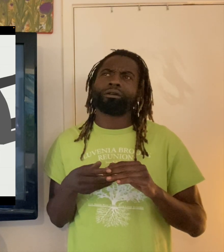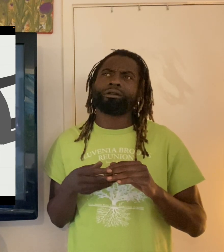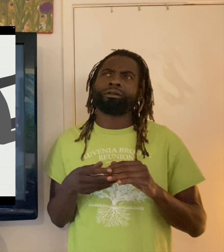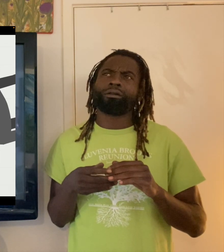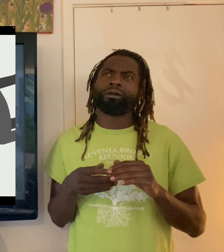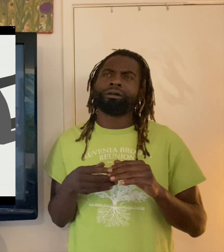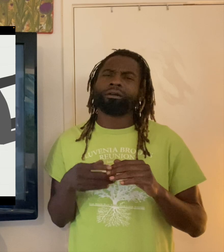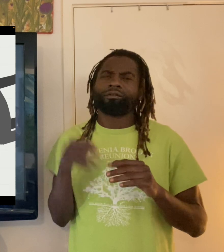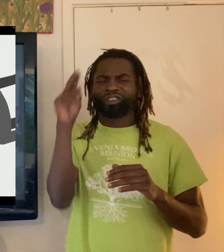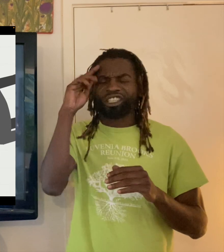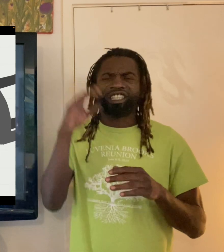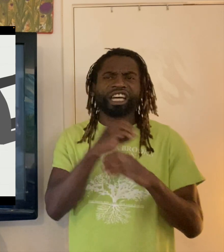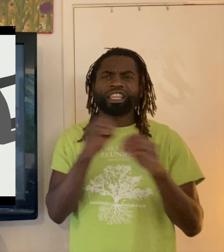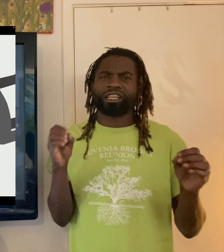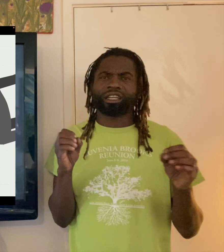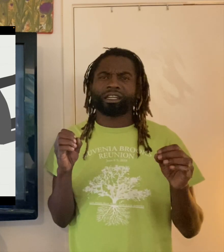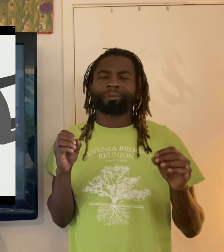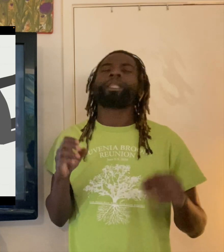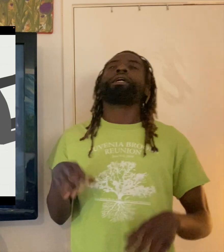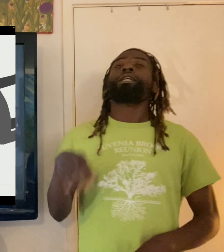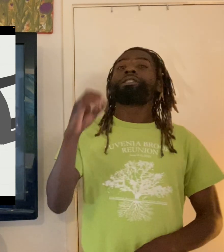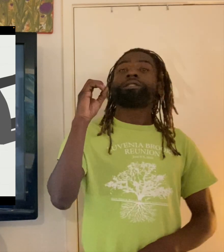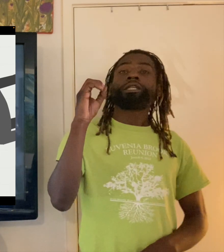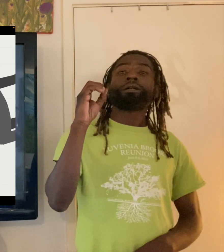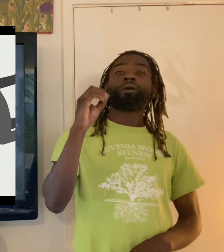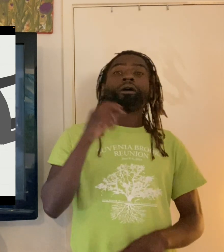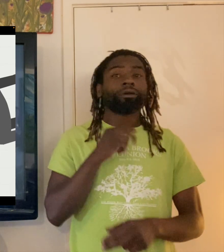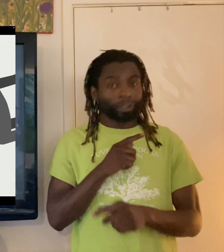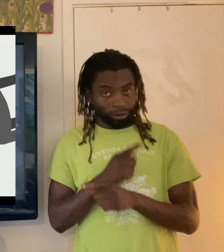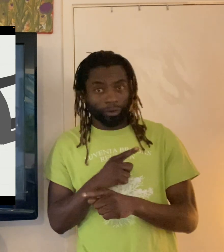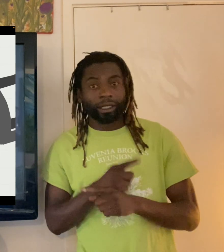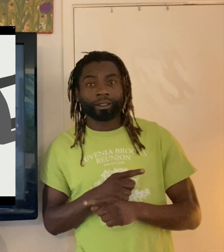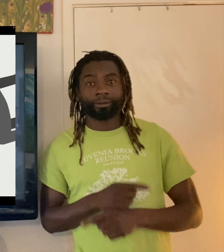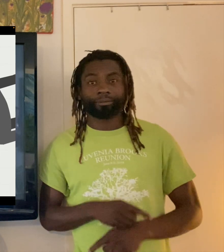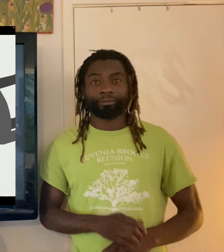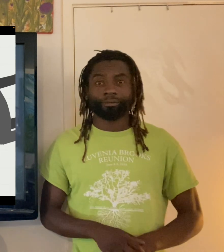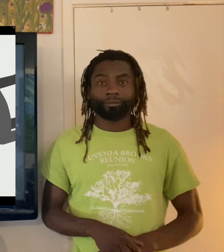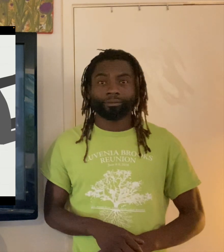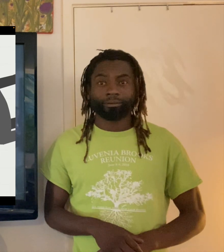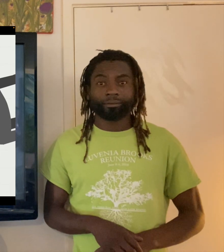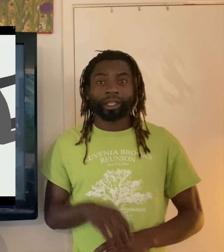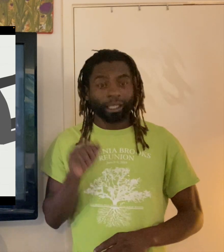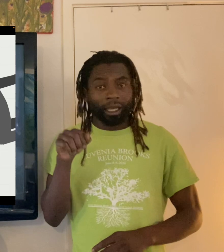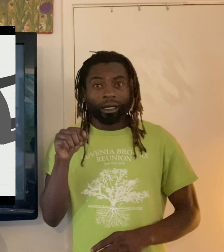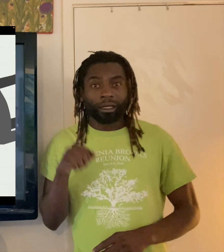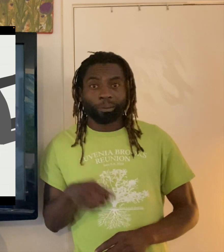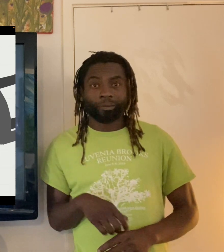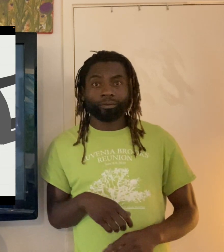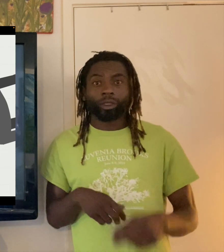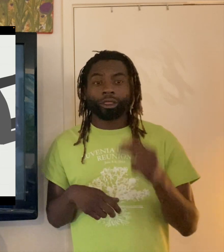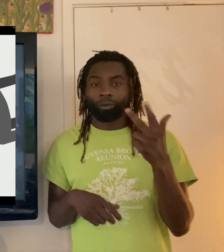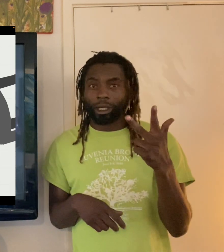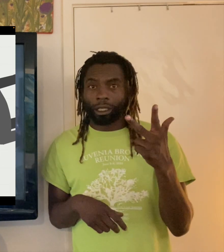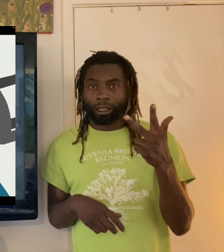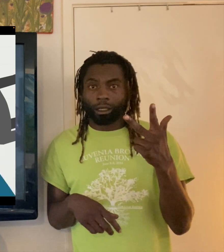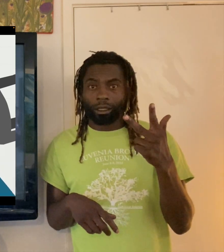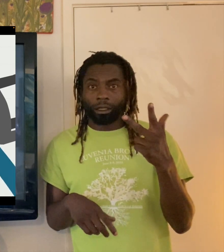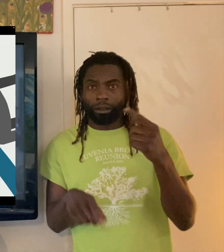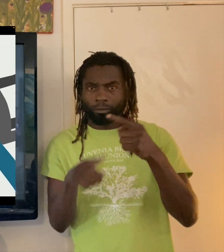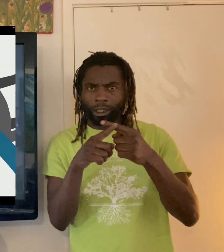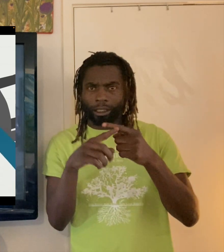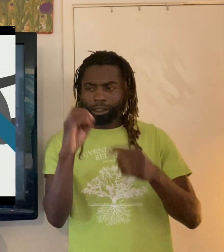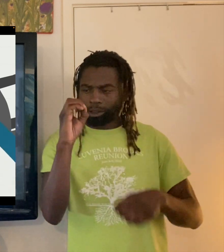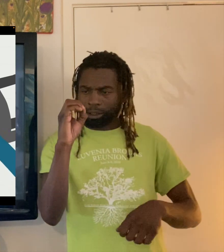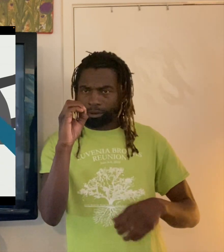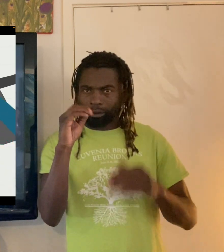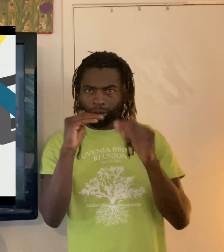anything? That's right, 0. 0. Yeah, so that means 3 plus